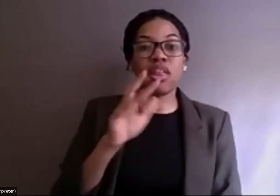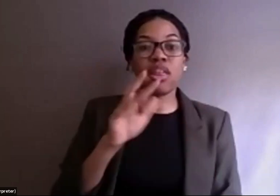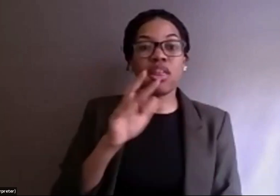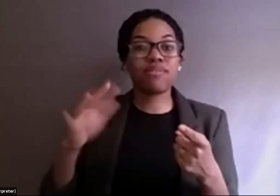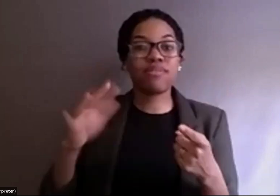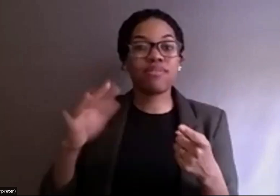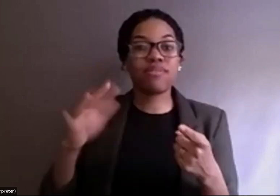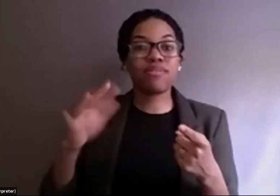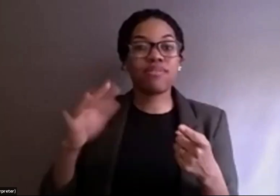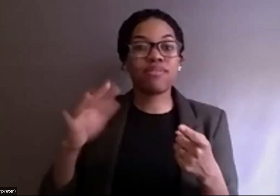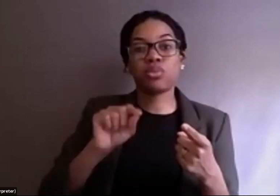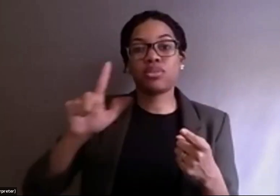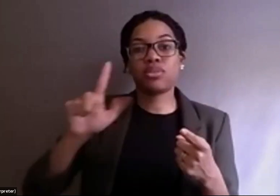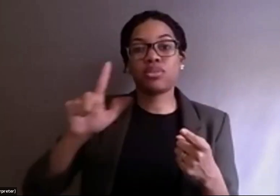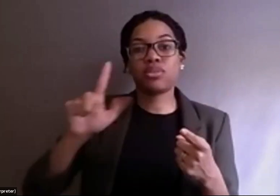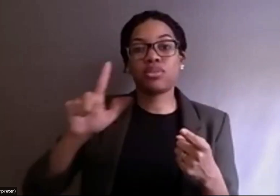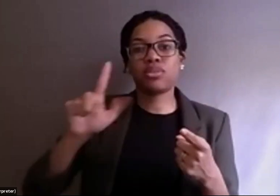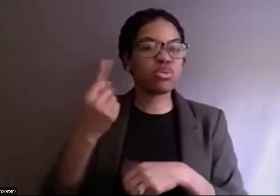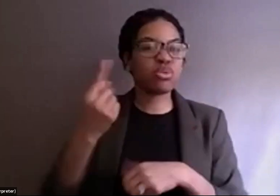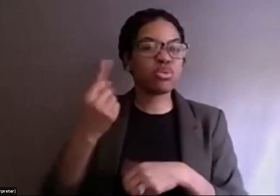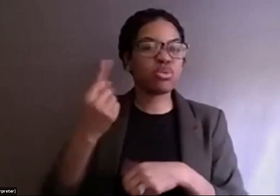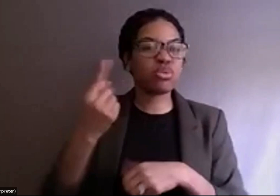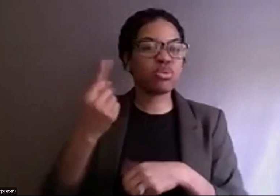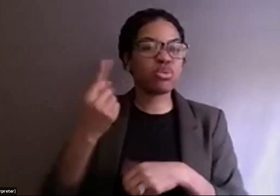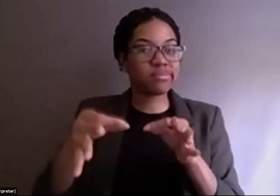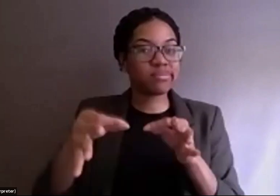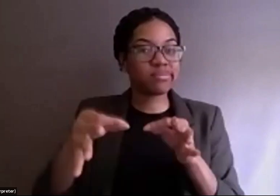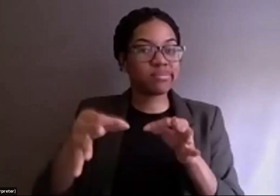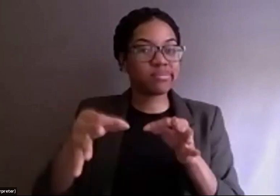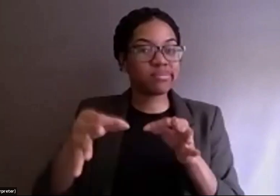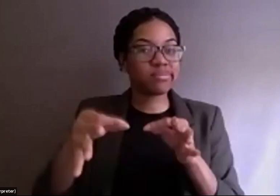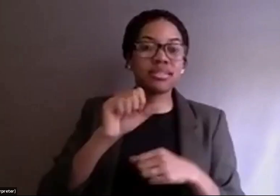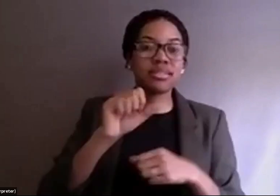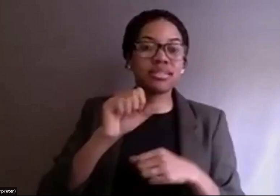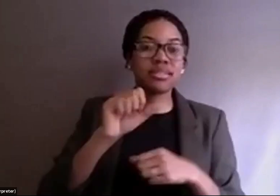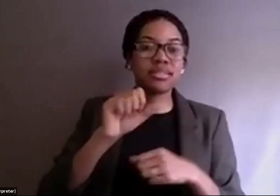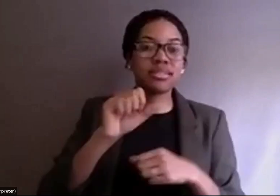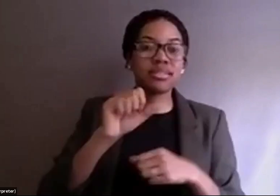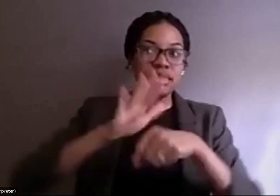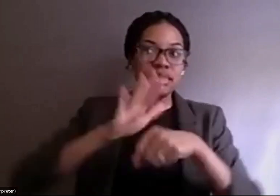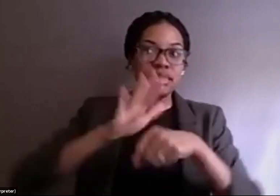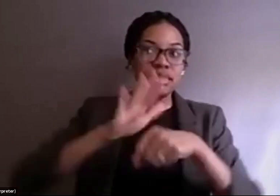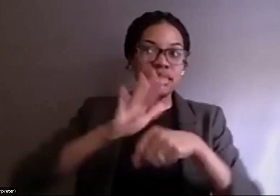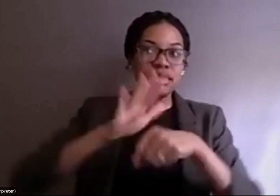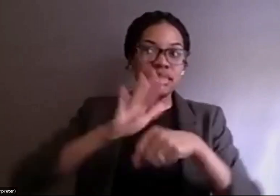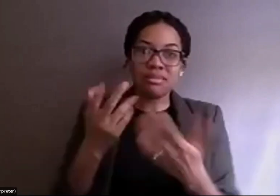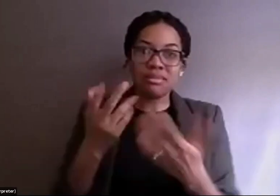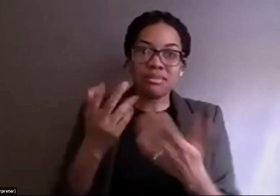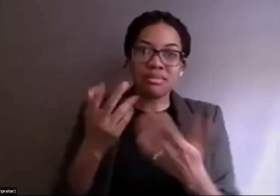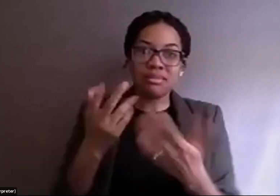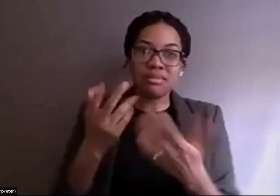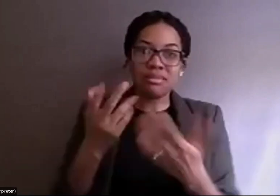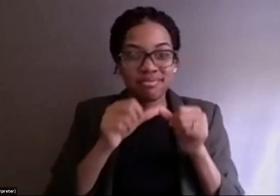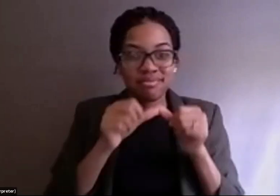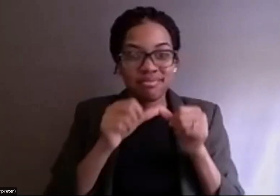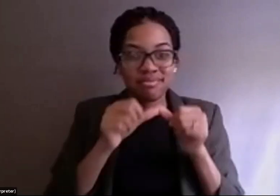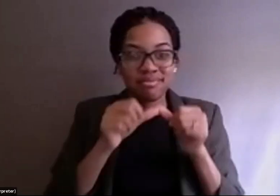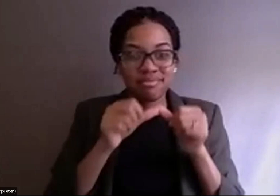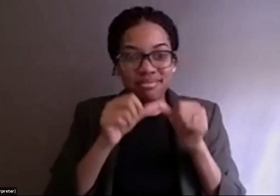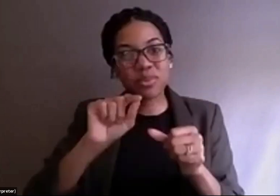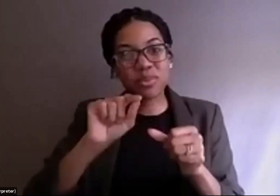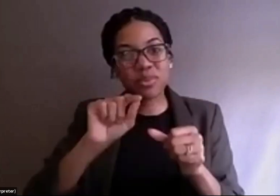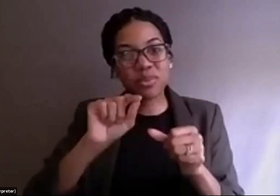and I must say, COVID-19 permitting, I would have that. So right now, so